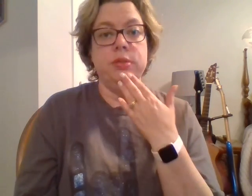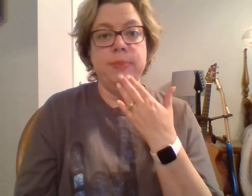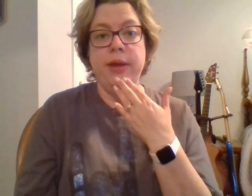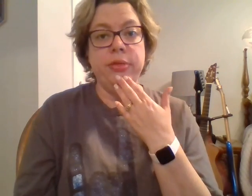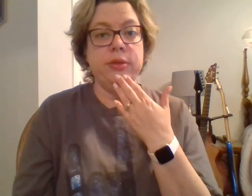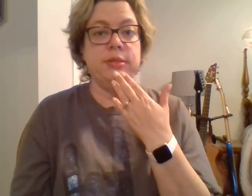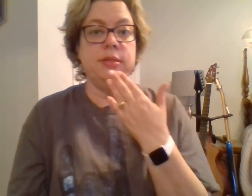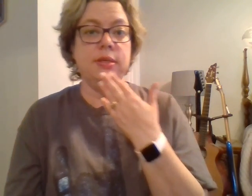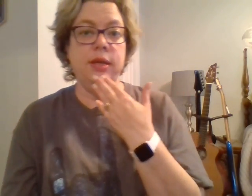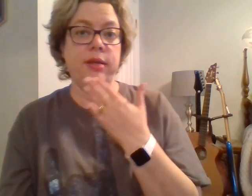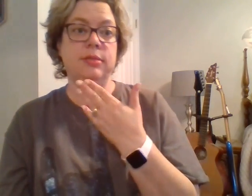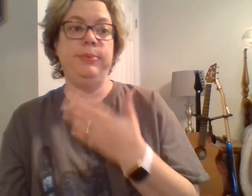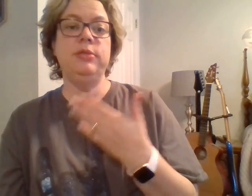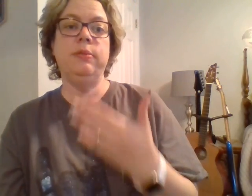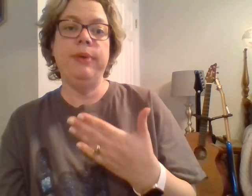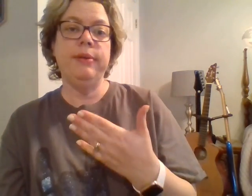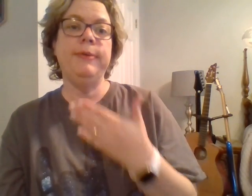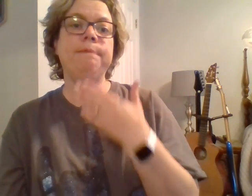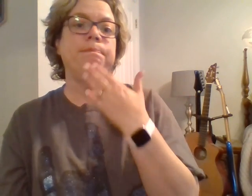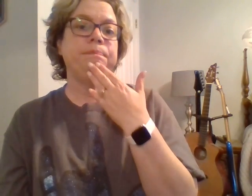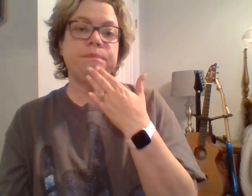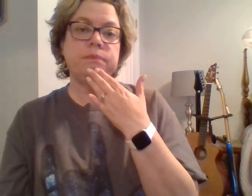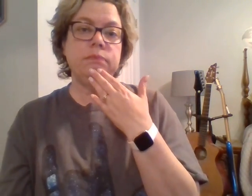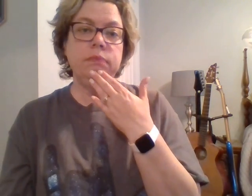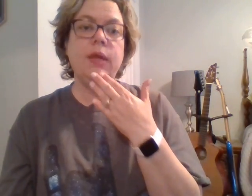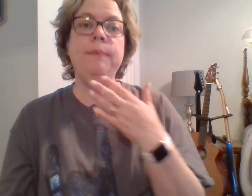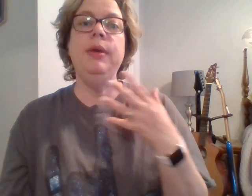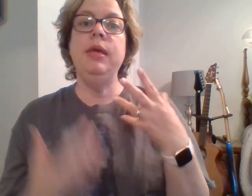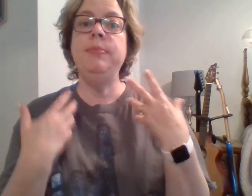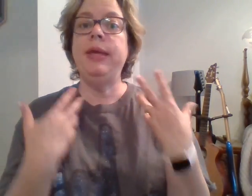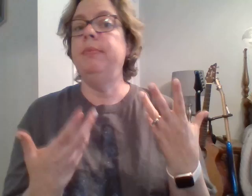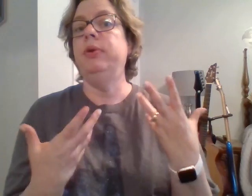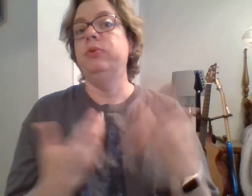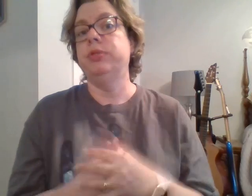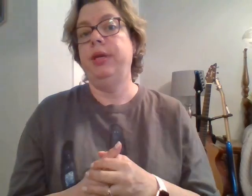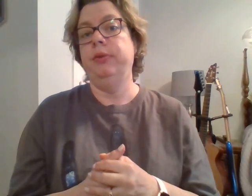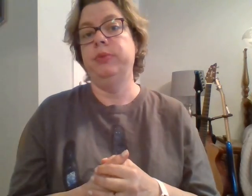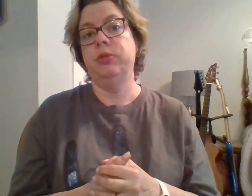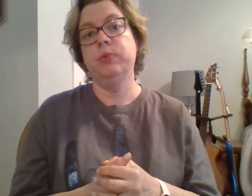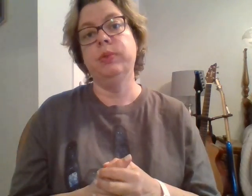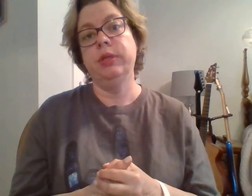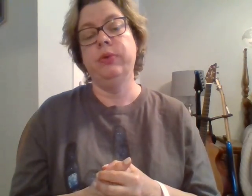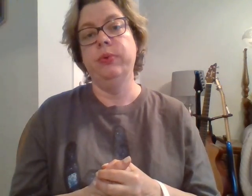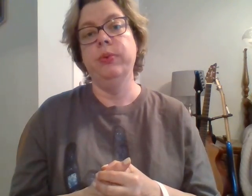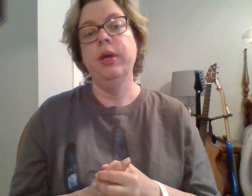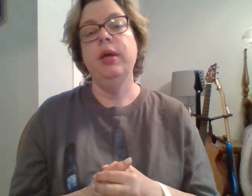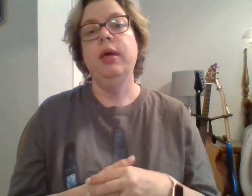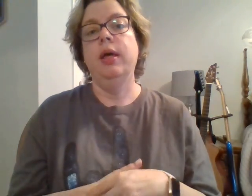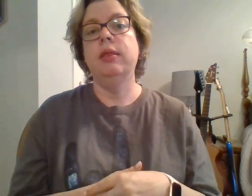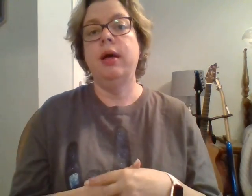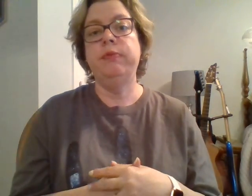mouth, because they said he had a speech impediment, but he made him understand, which is really cool. A lot of